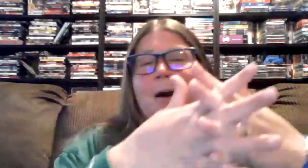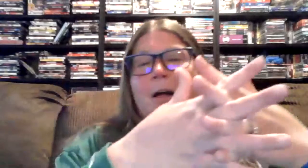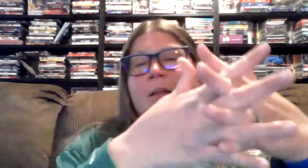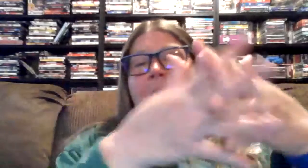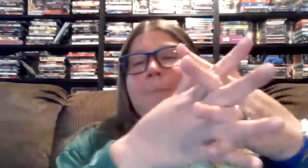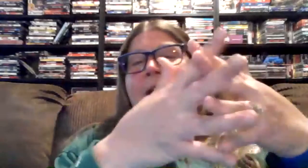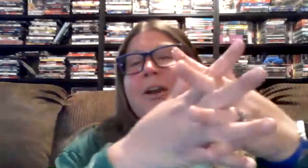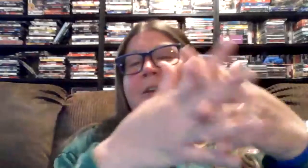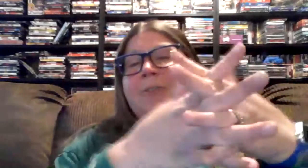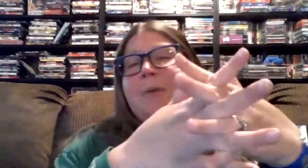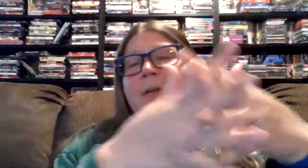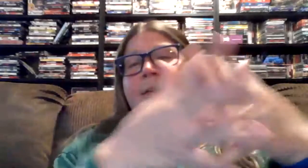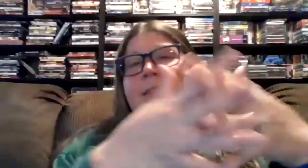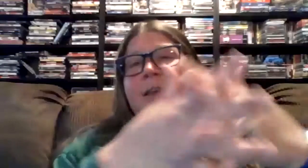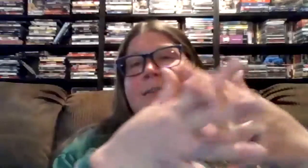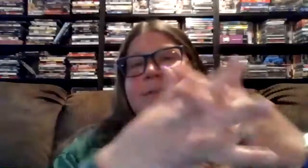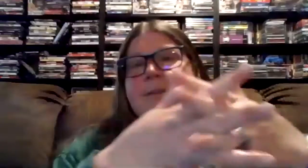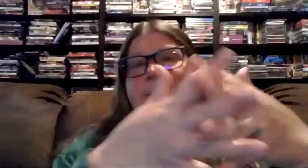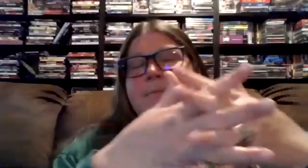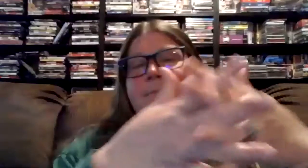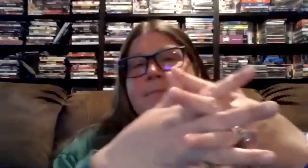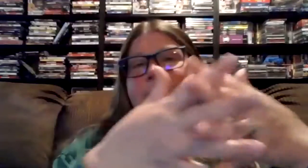football. American football is like this.